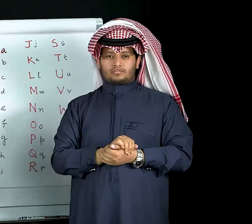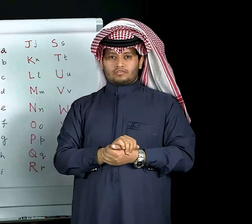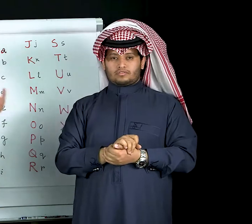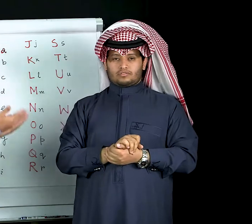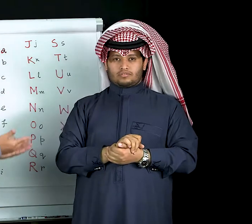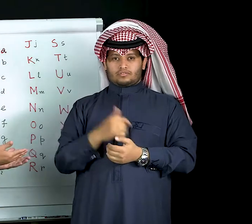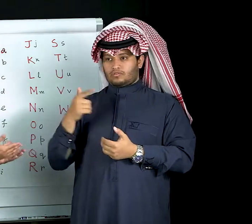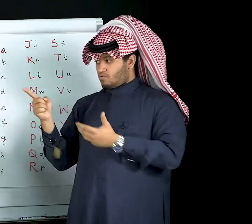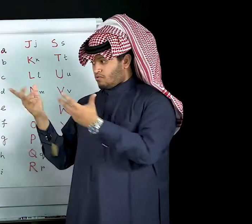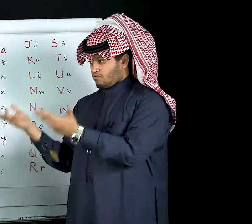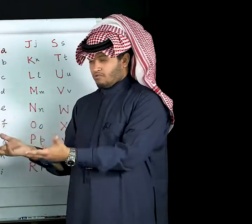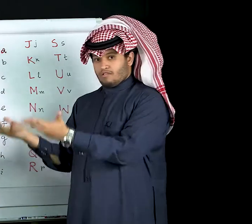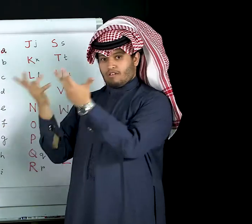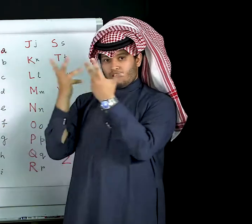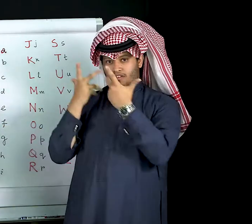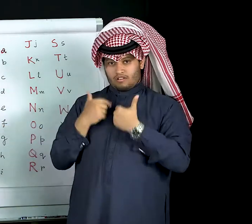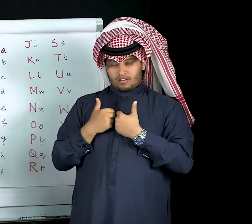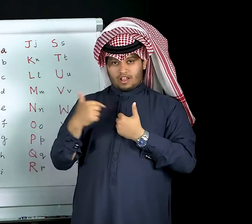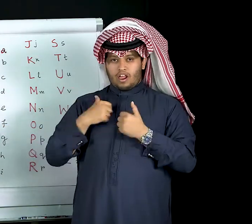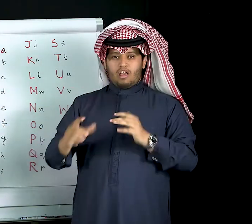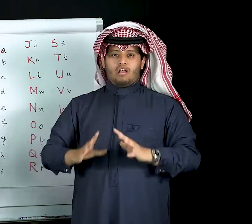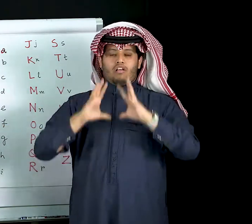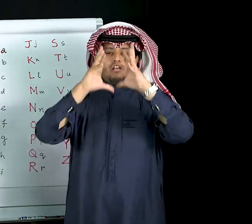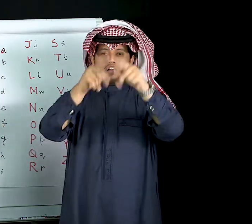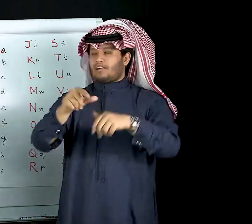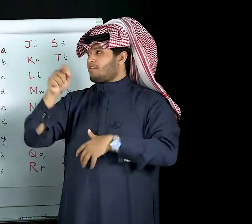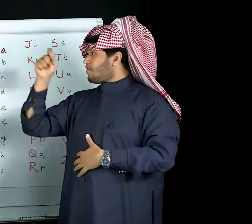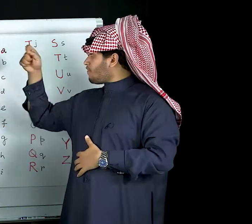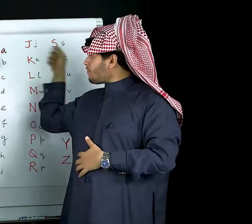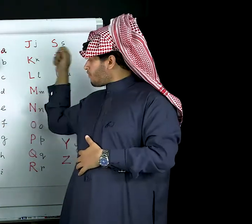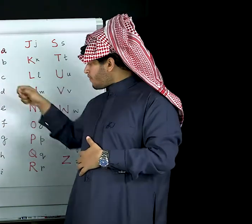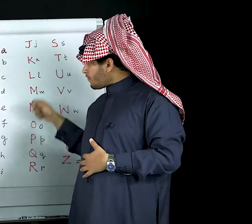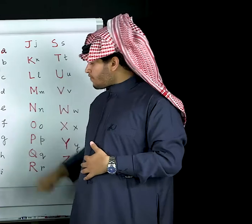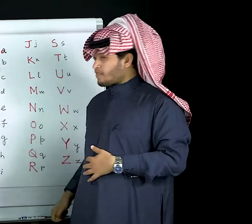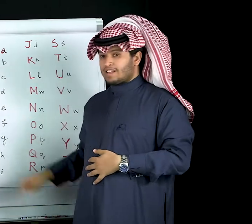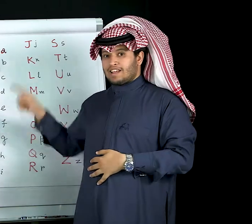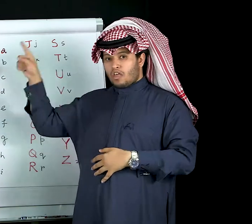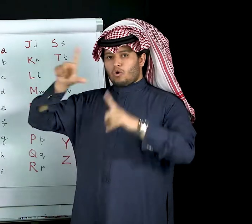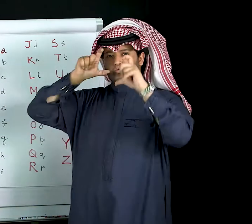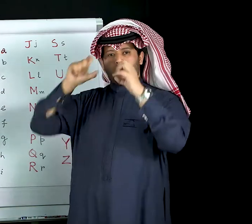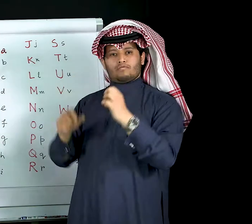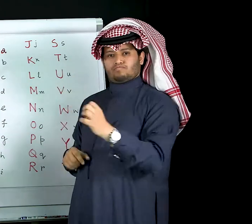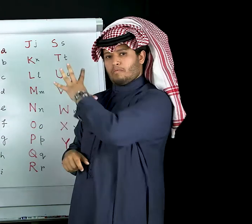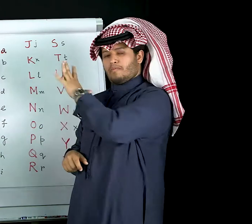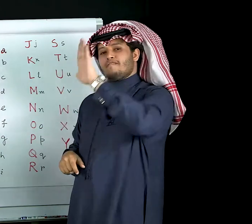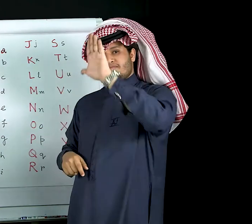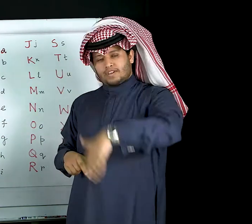I will tell him one word that begins with A.